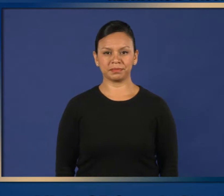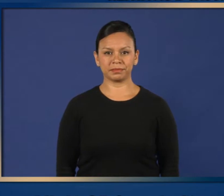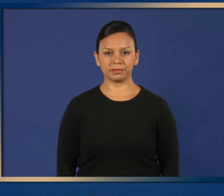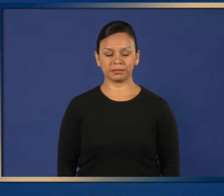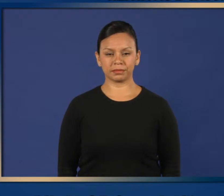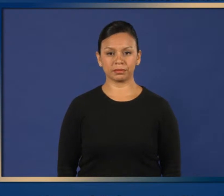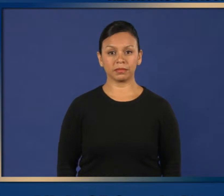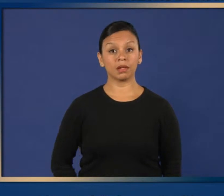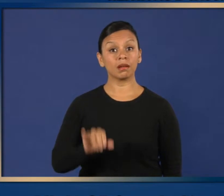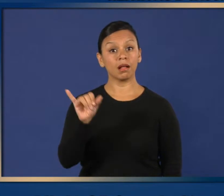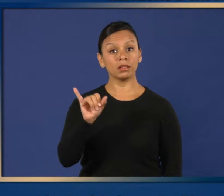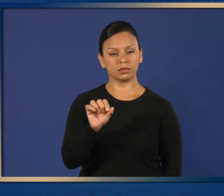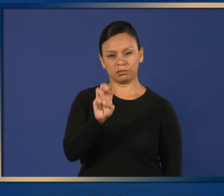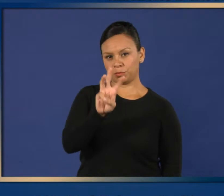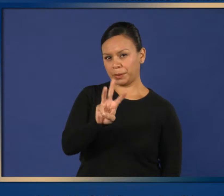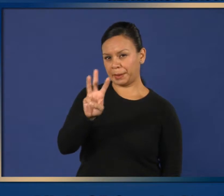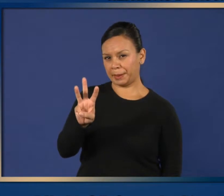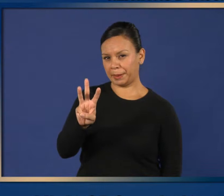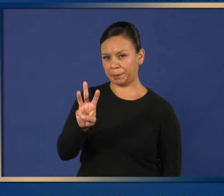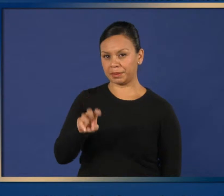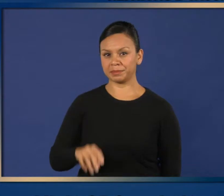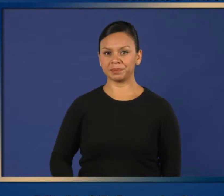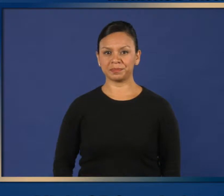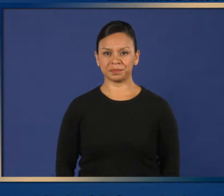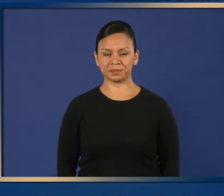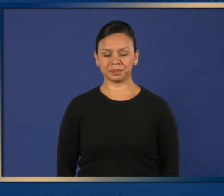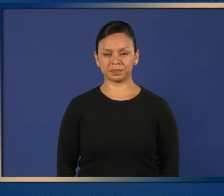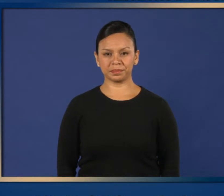Visit CDC websites at